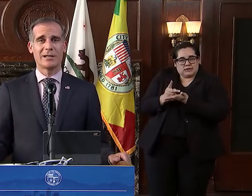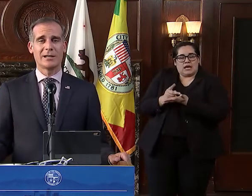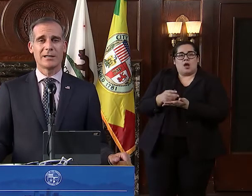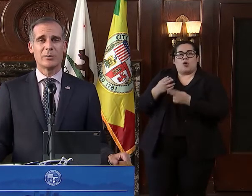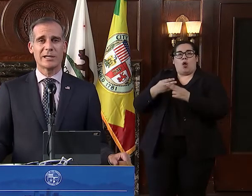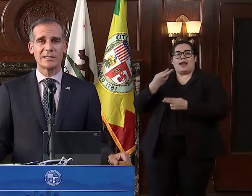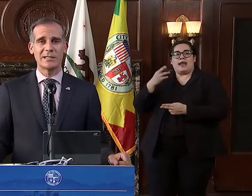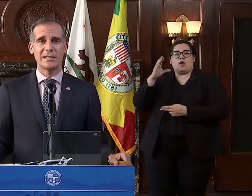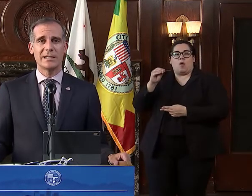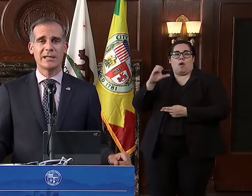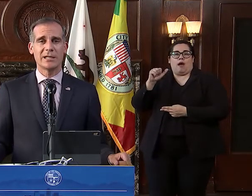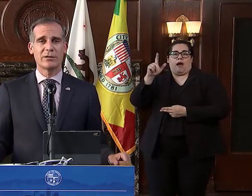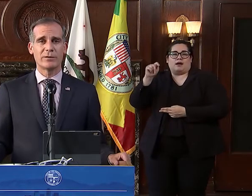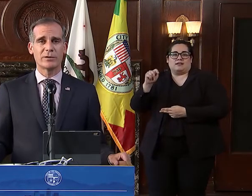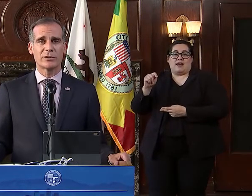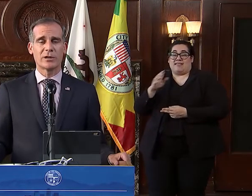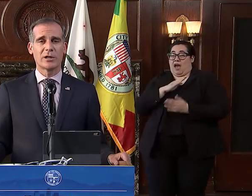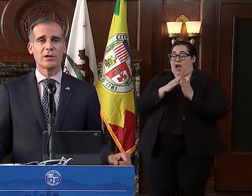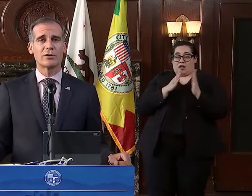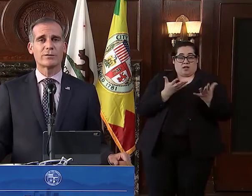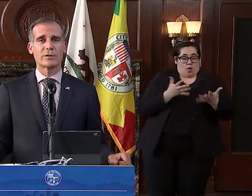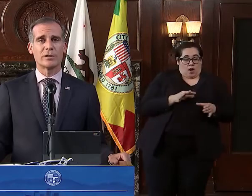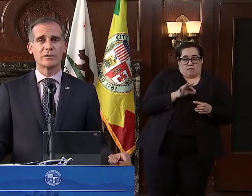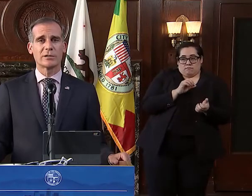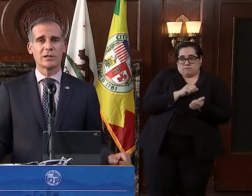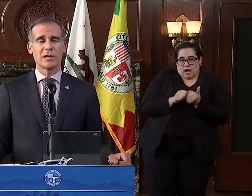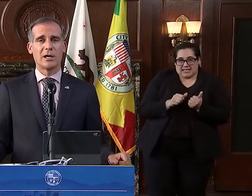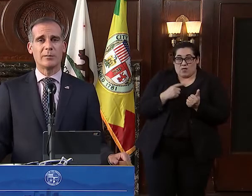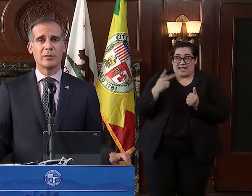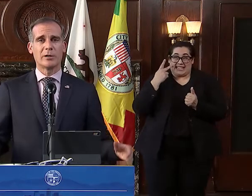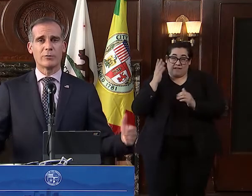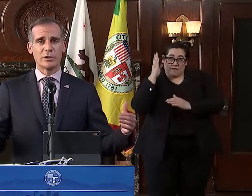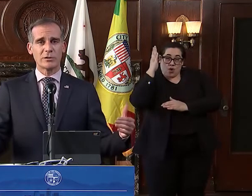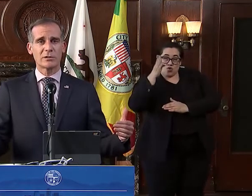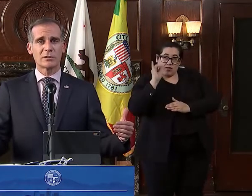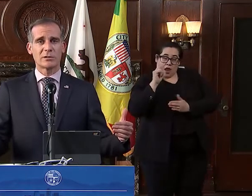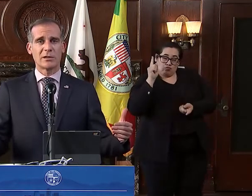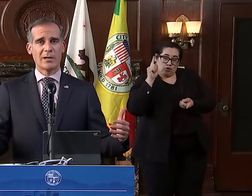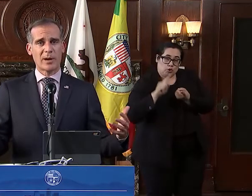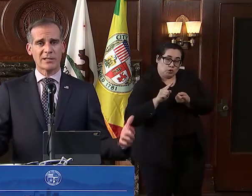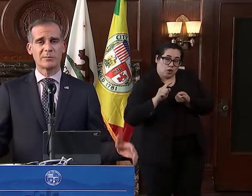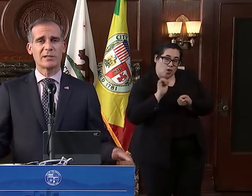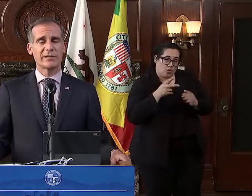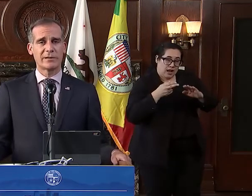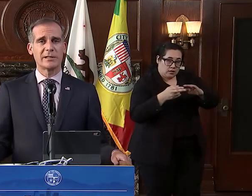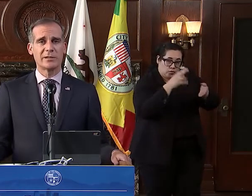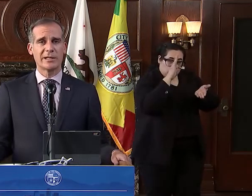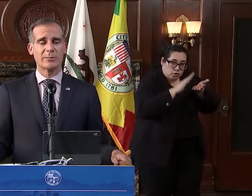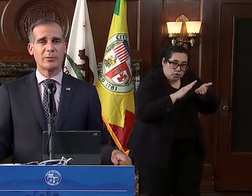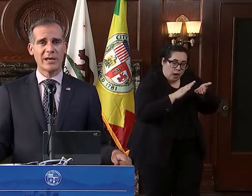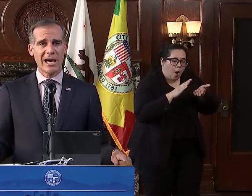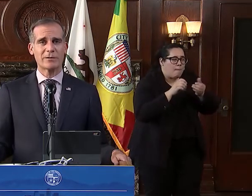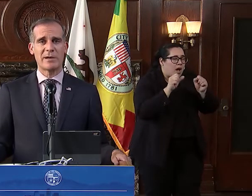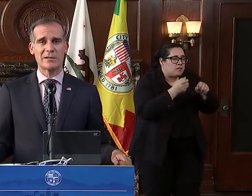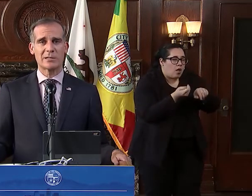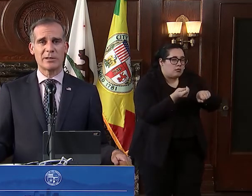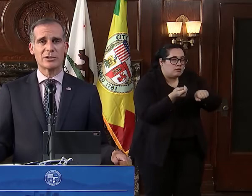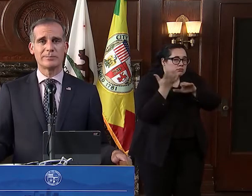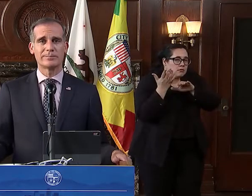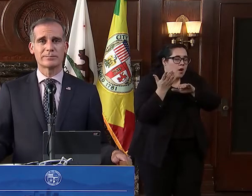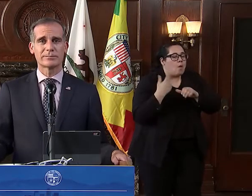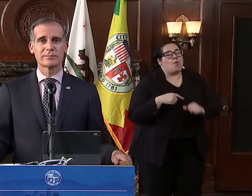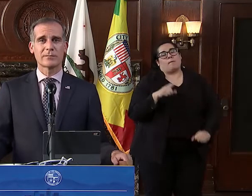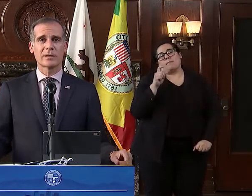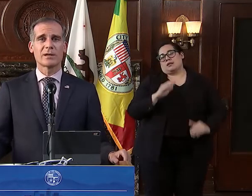done it, that we can see in the future those furloughs reduced and possibly even eliminated, but we have to balance the